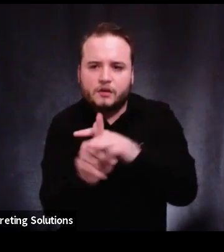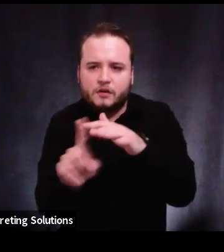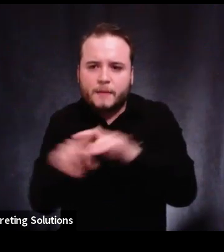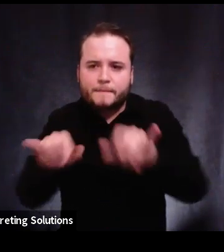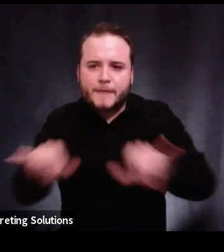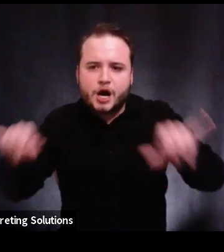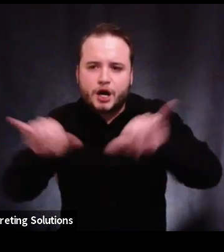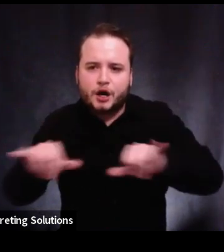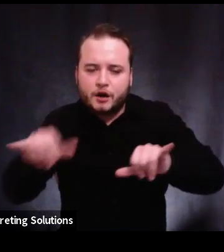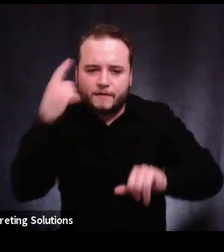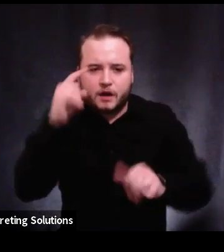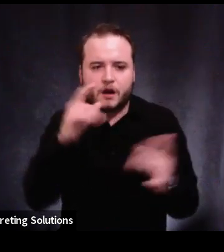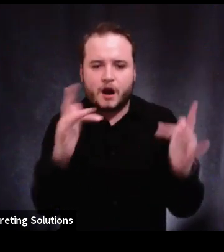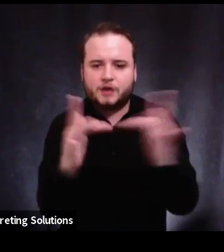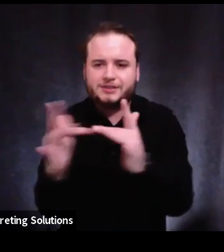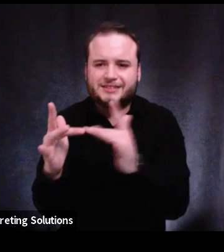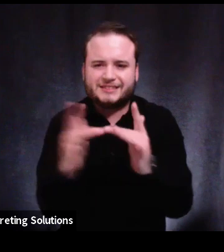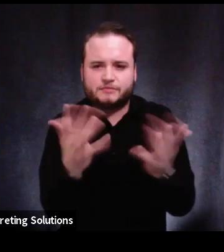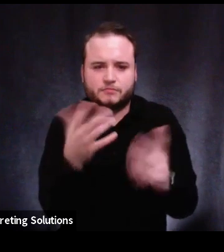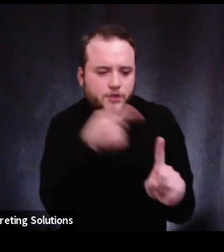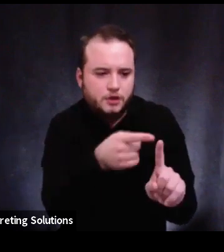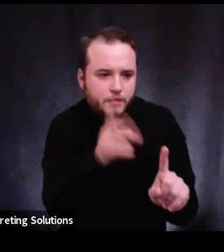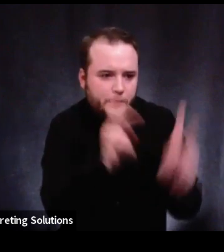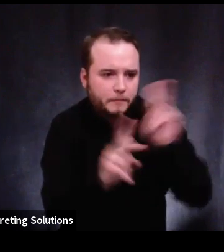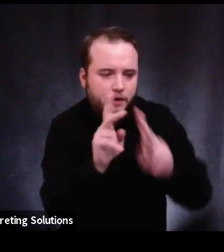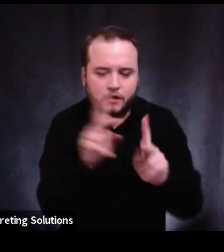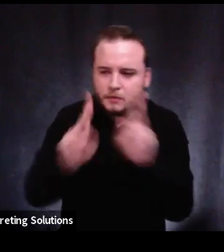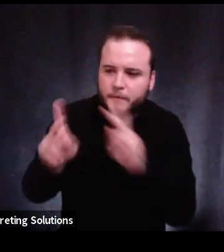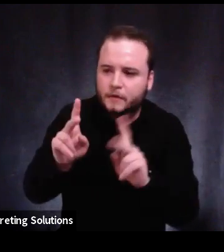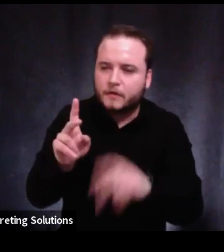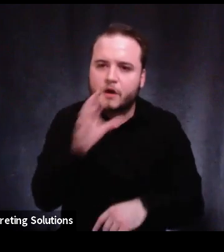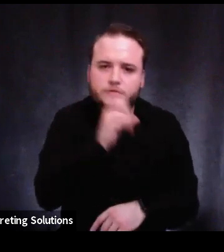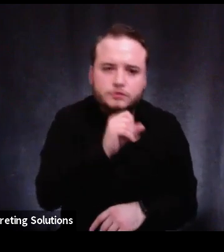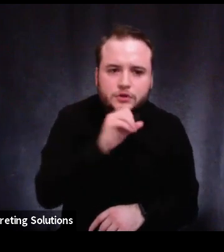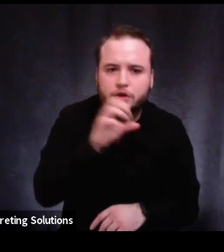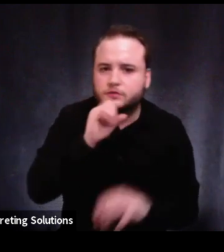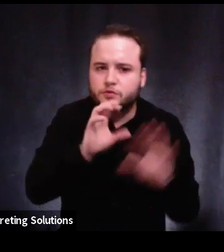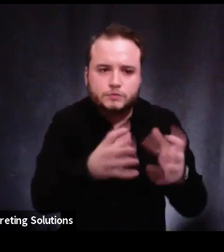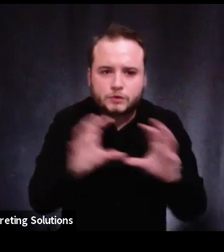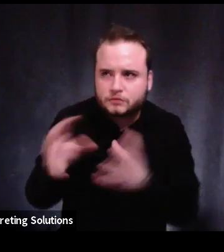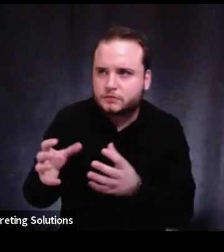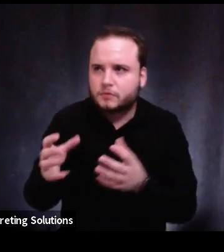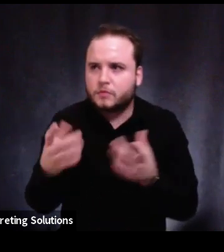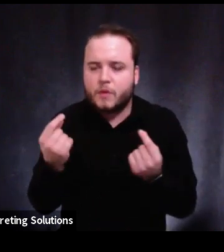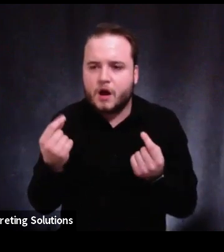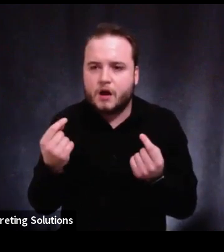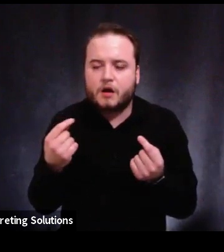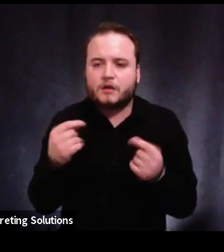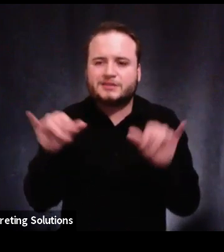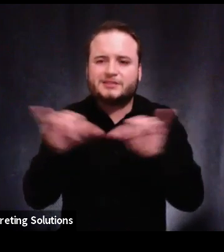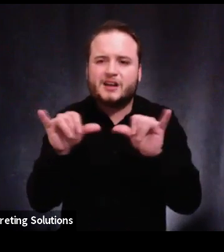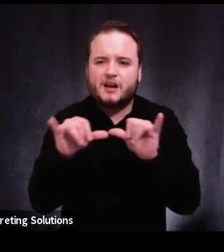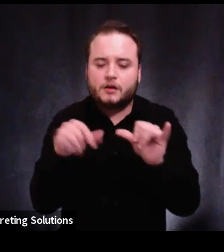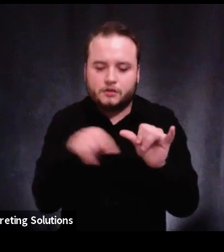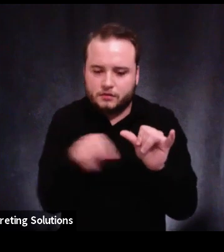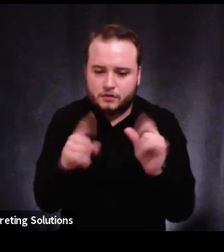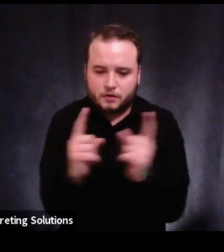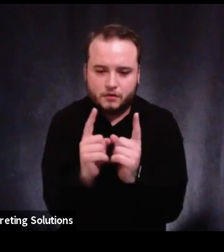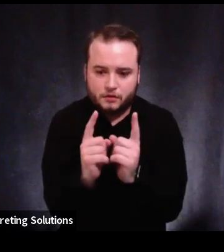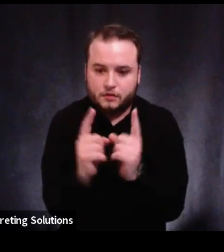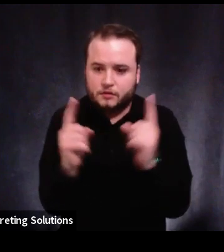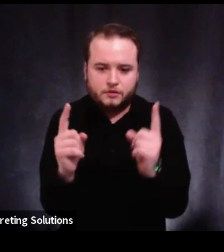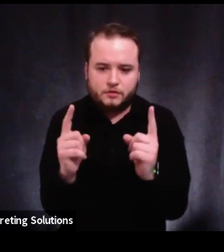of contacts and say, what happens if you close schools? What happens if you start telework? So it is an approximation of what contacts might